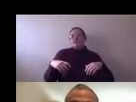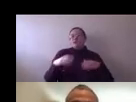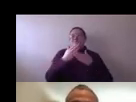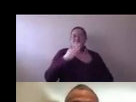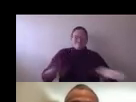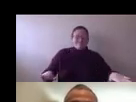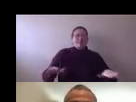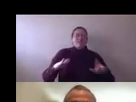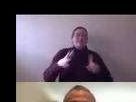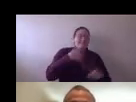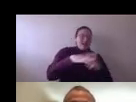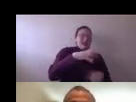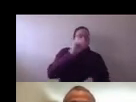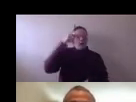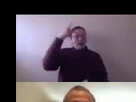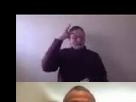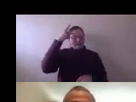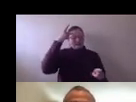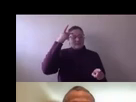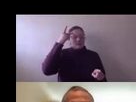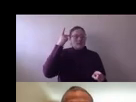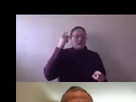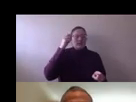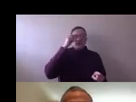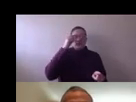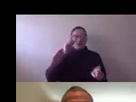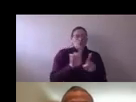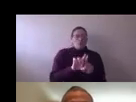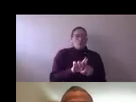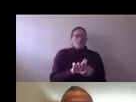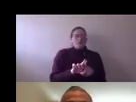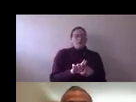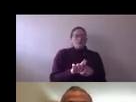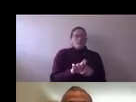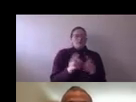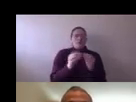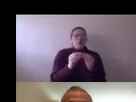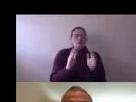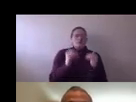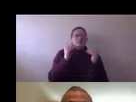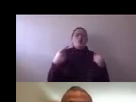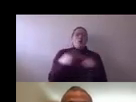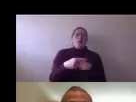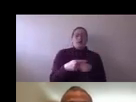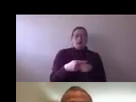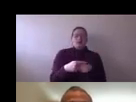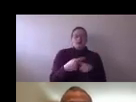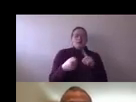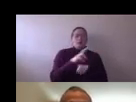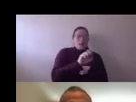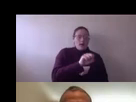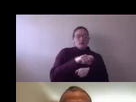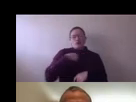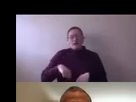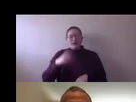society and the politics in the US, and also increasing conflict between the US and China over trade and